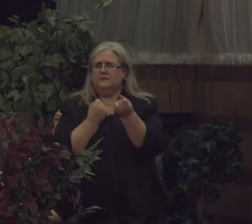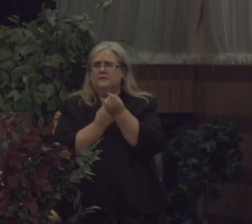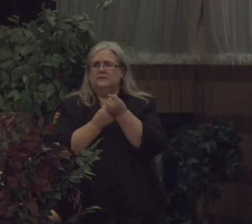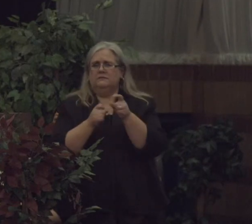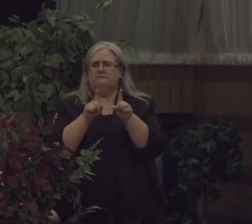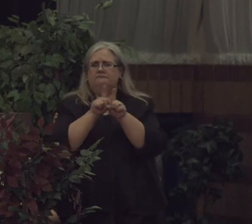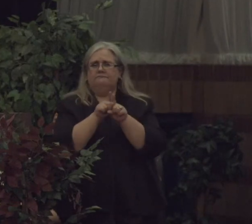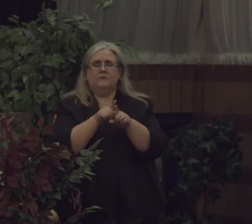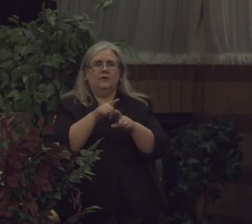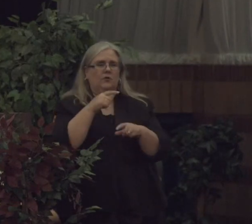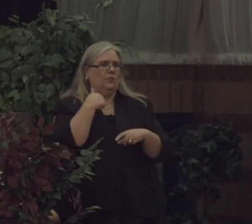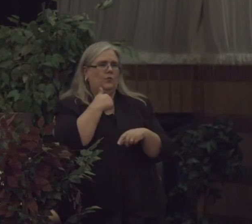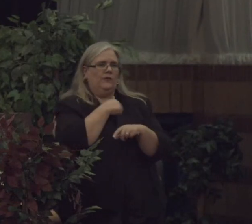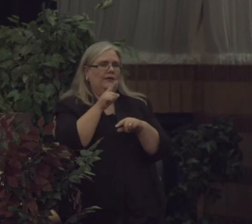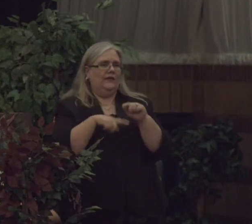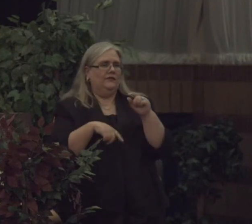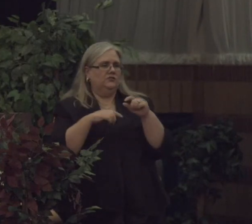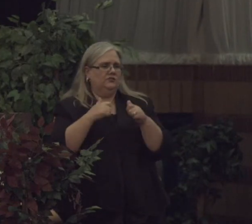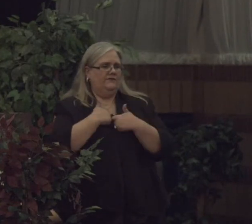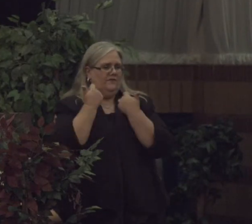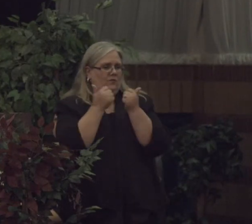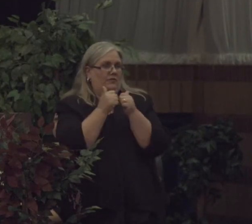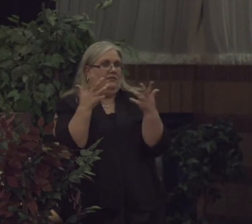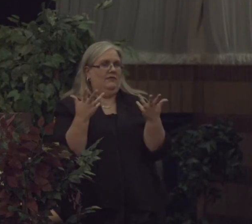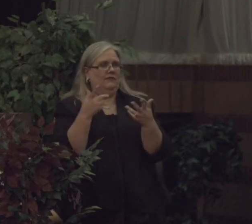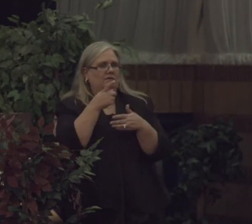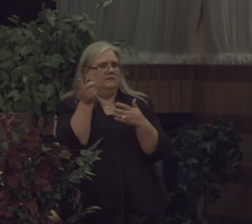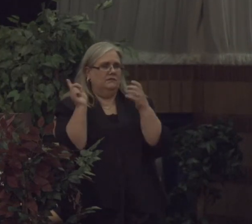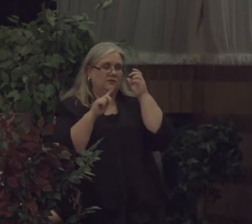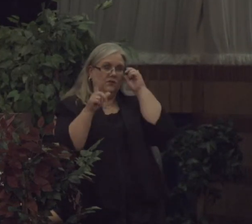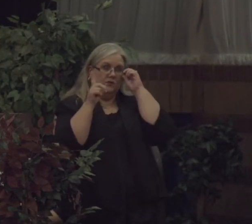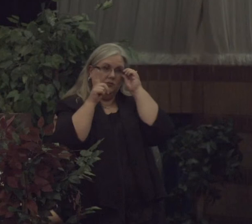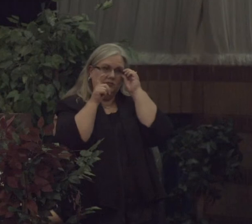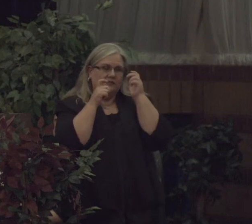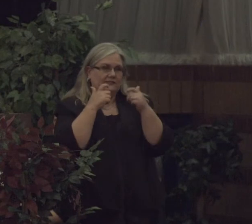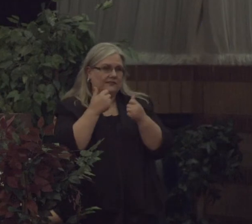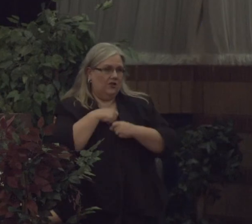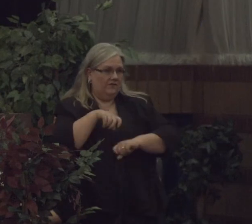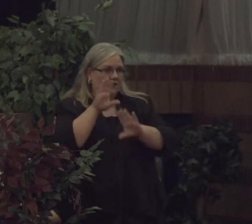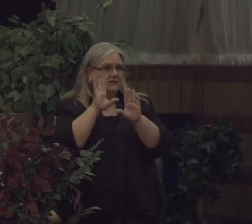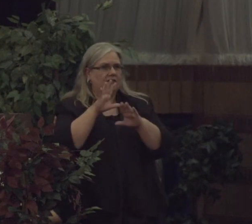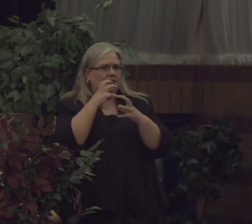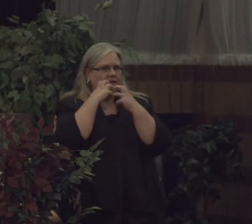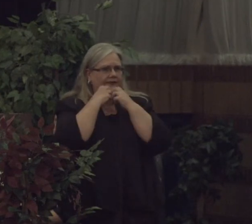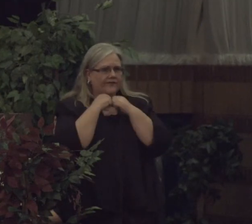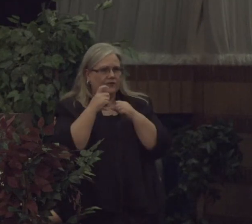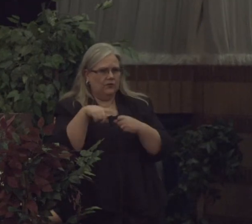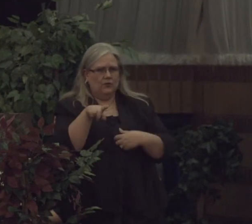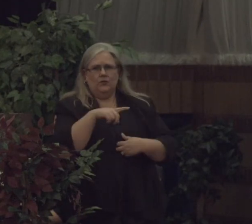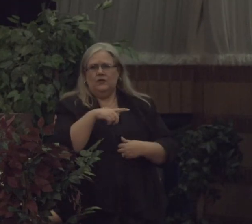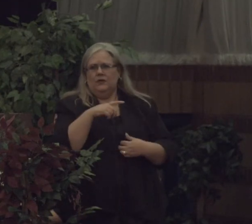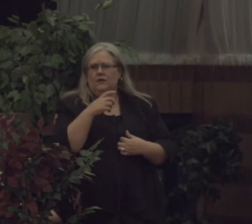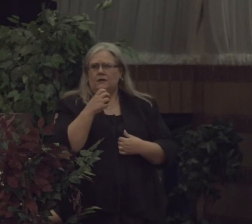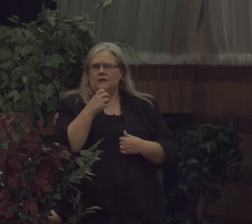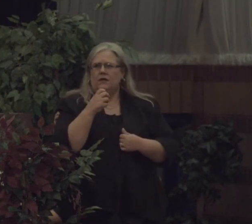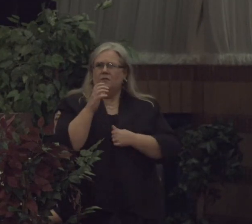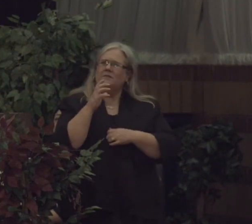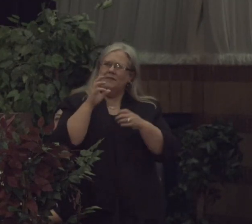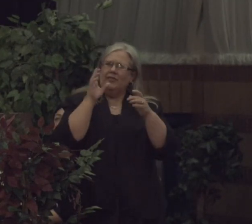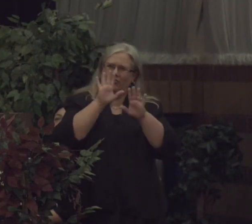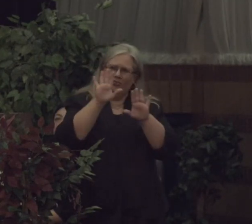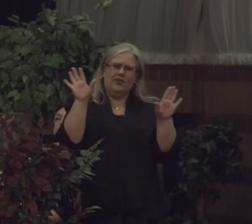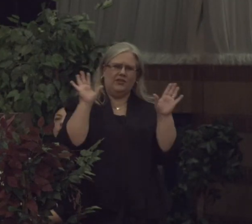life's challenges. Your whole life is thanks to those who sacrificed and cared for you. So I'm asking you to make their sacrifices worth